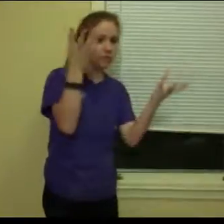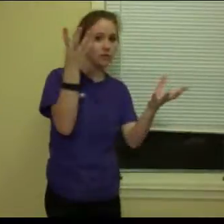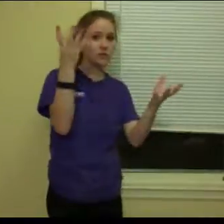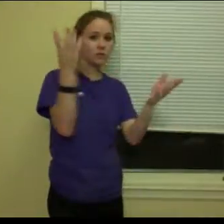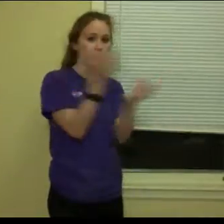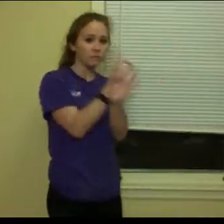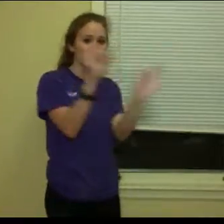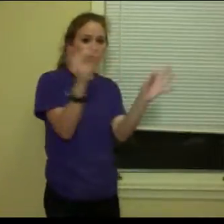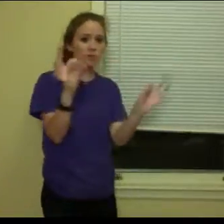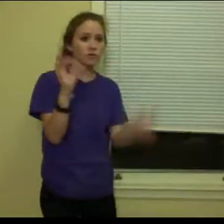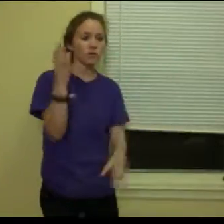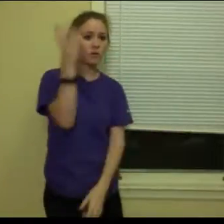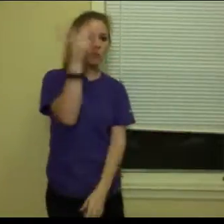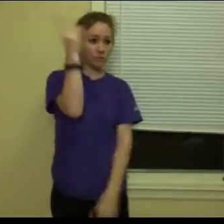to inform